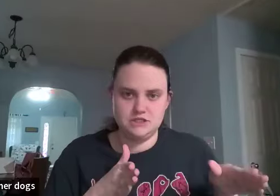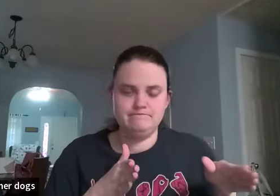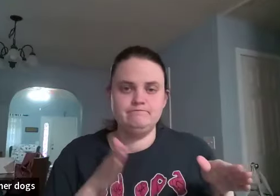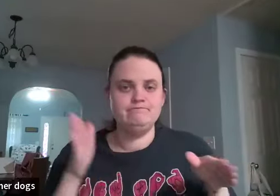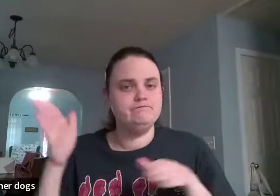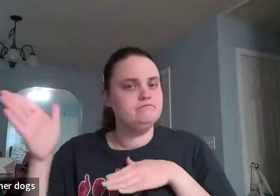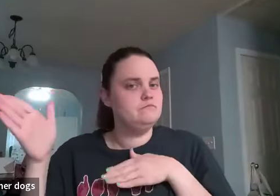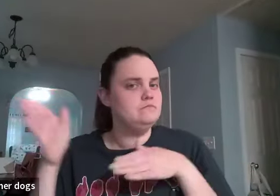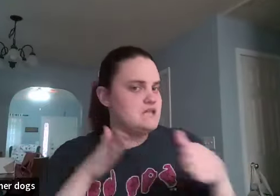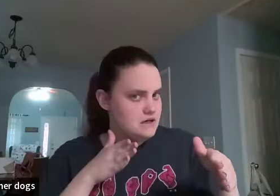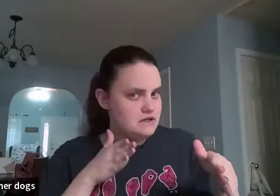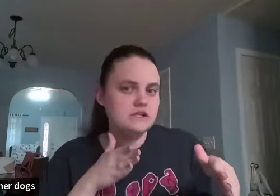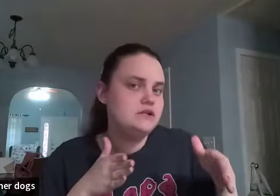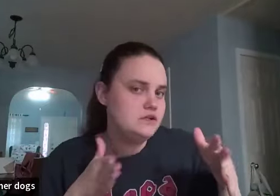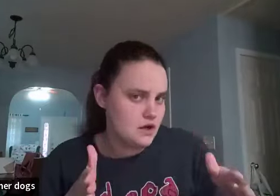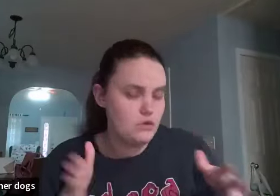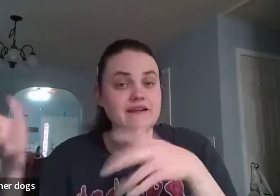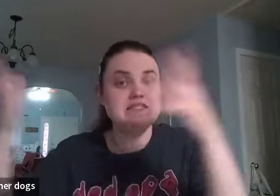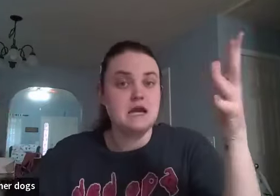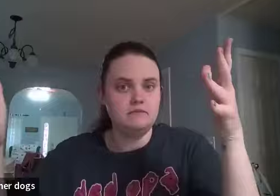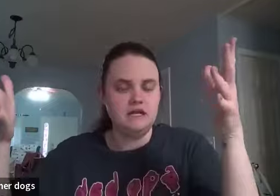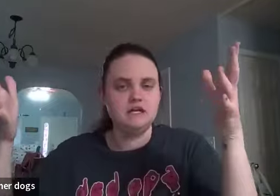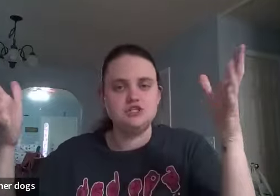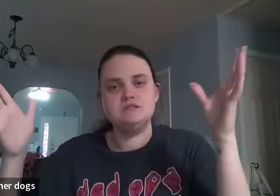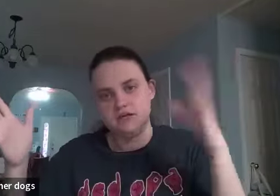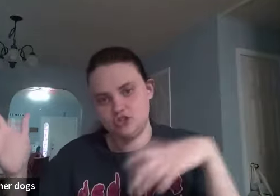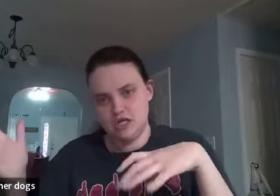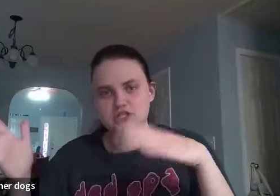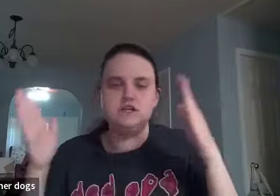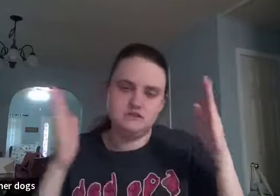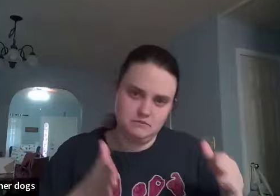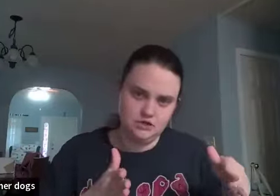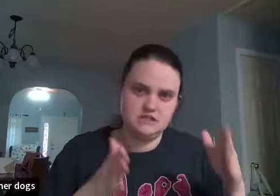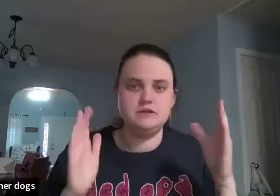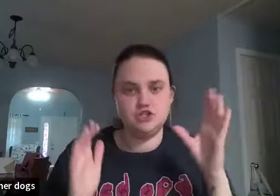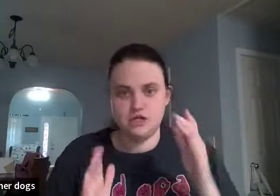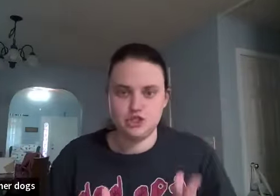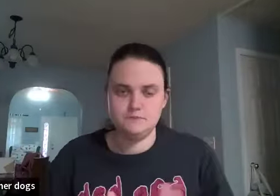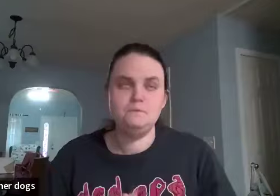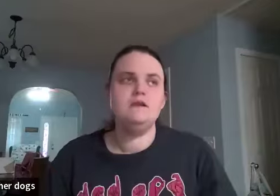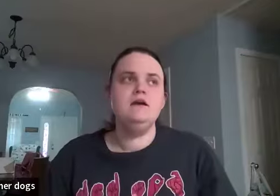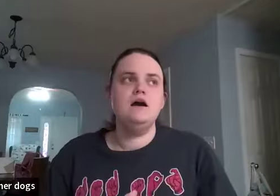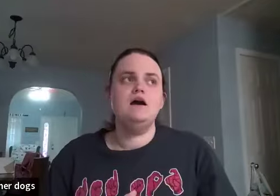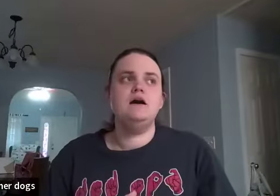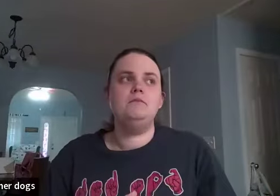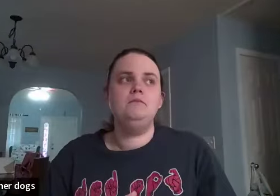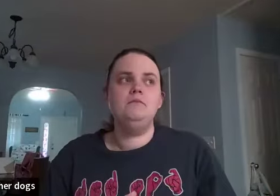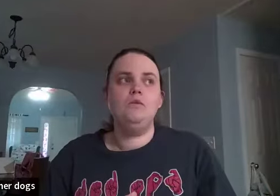person. Technically, no, or like the sign meaning is you would sign strange and then you sign person to be stranger.